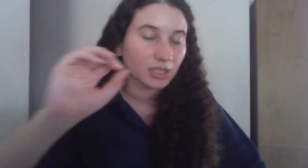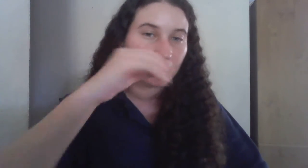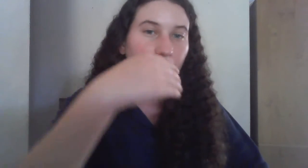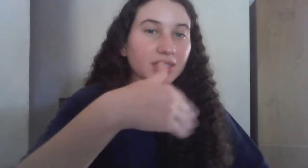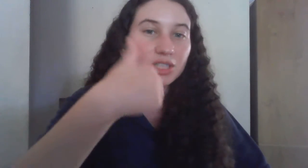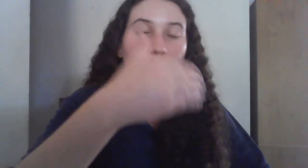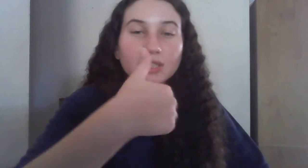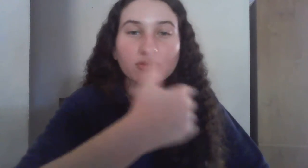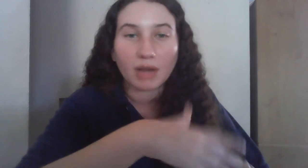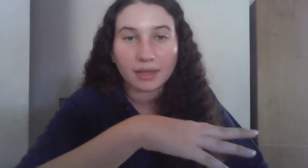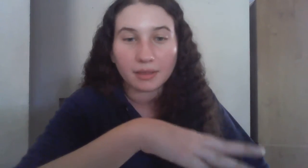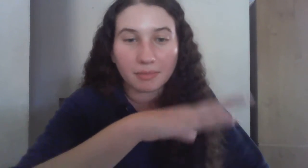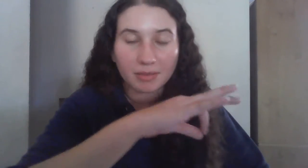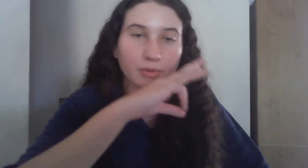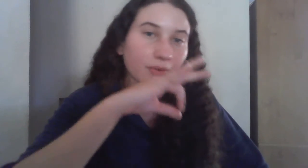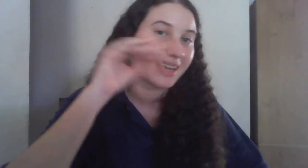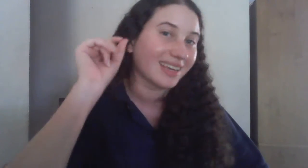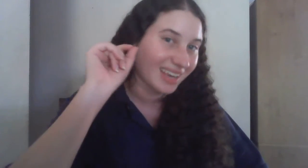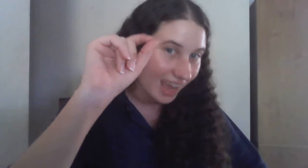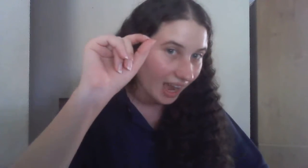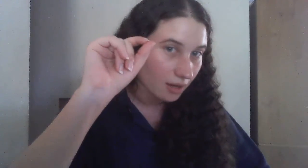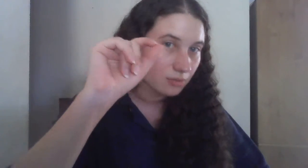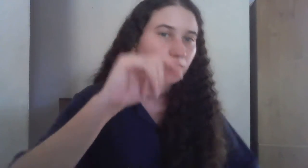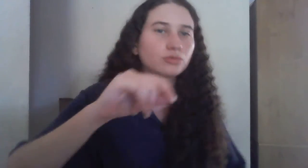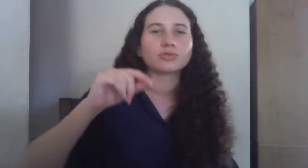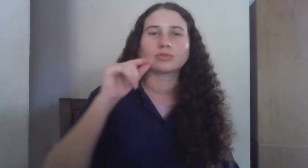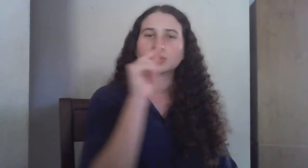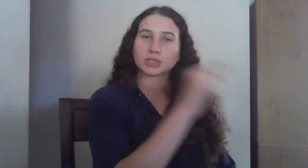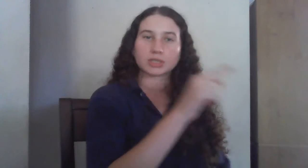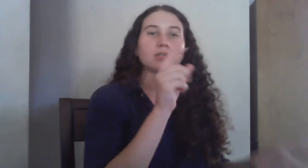going to be she is writing the paper right now.